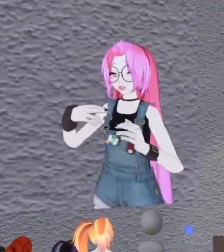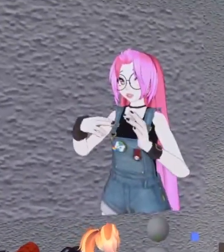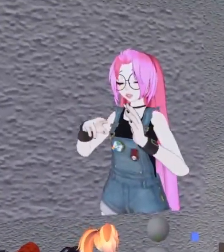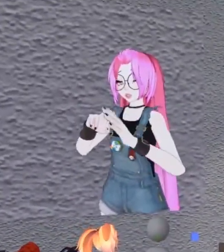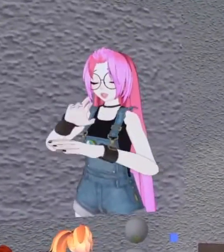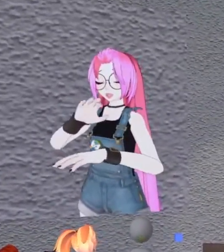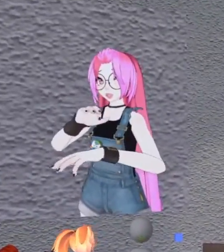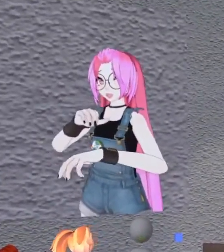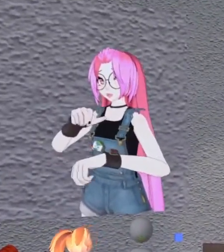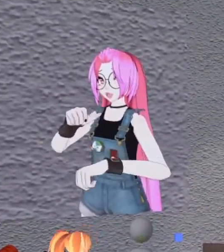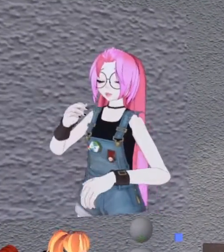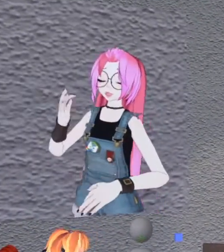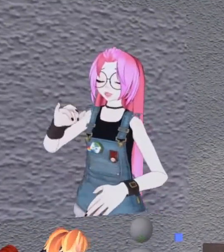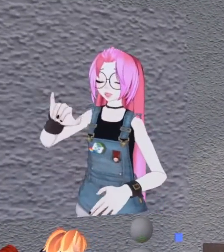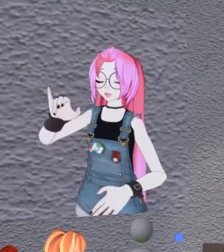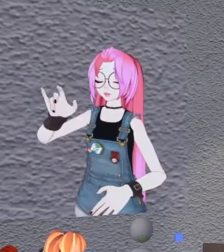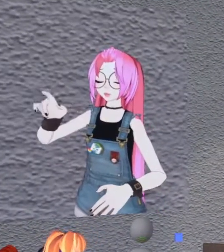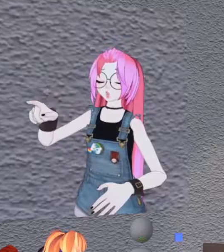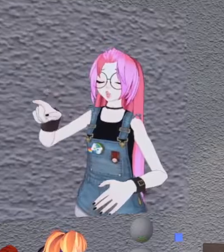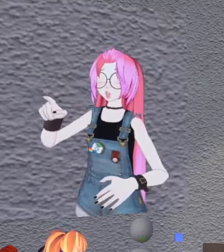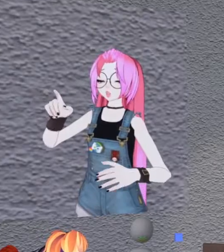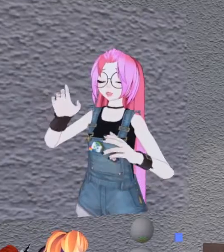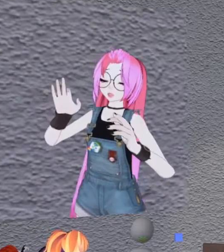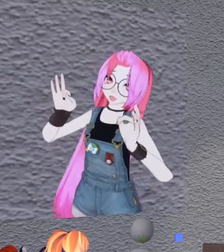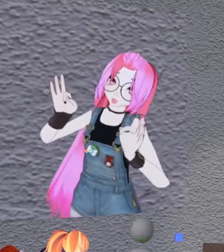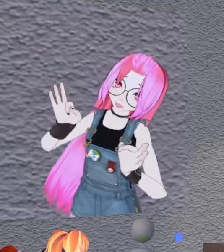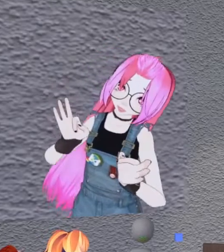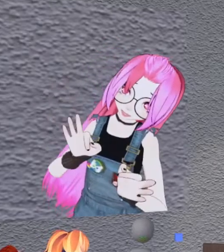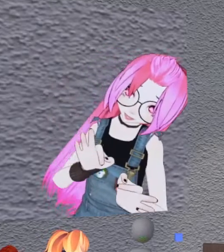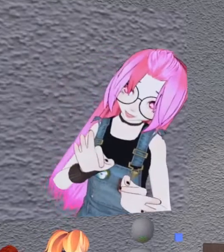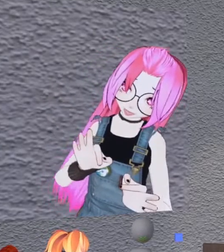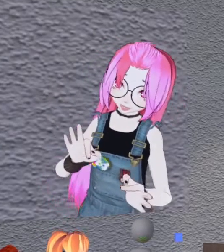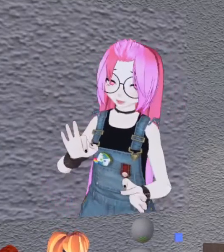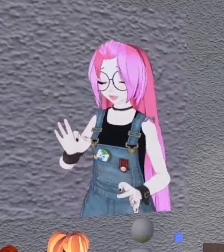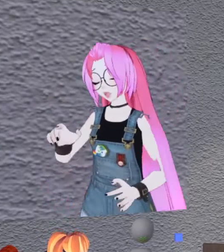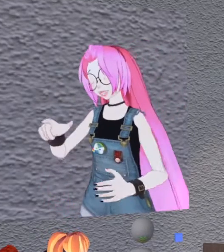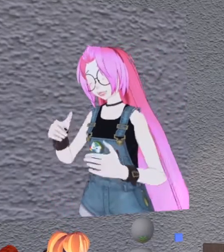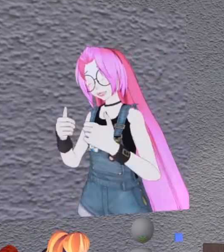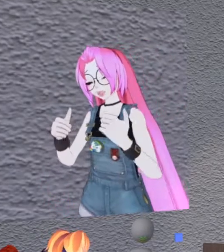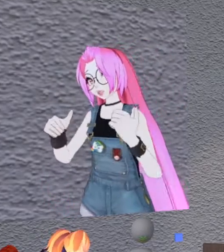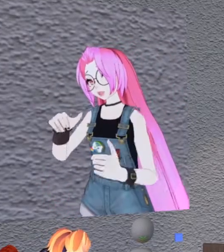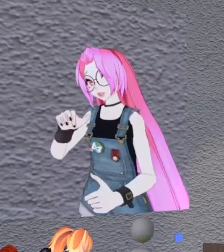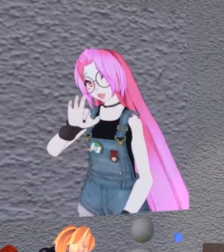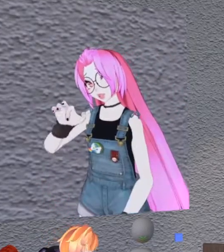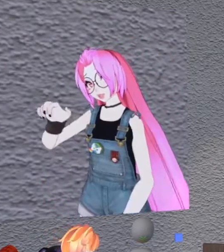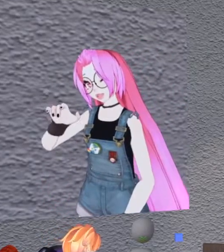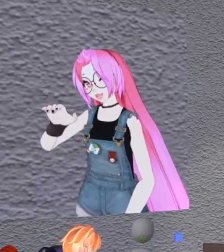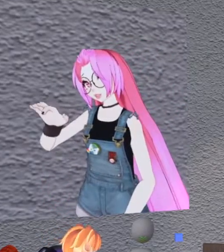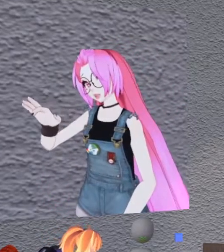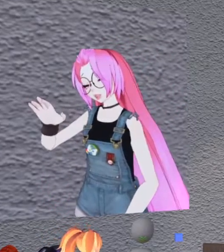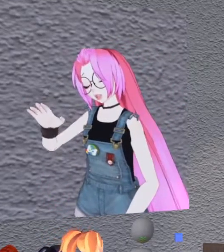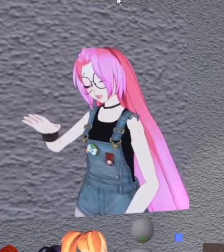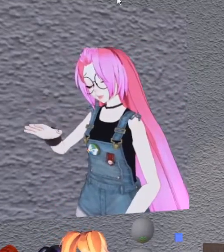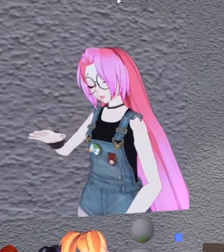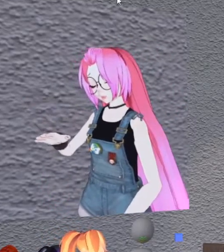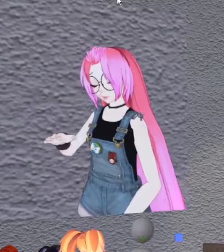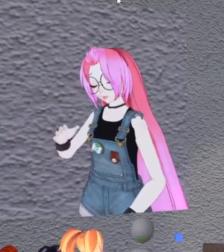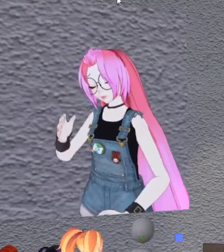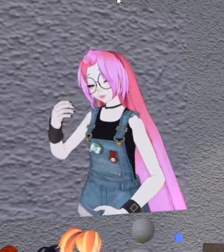meanings in English, like if you or like they're really specific, you're most likely going to have to fingerspell it. Like